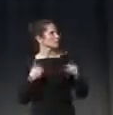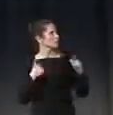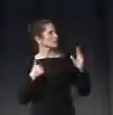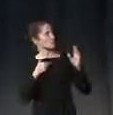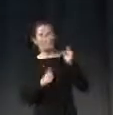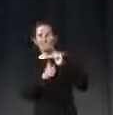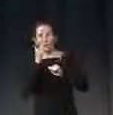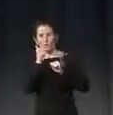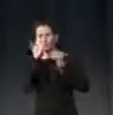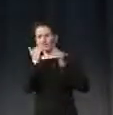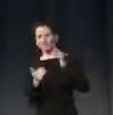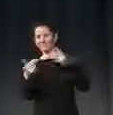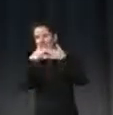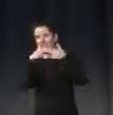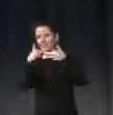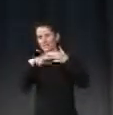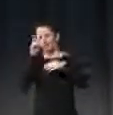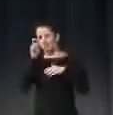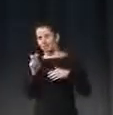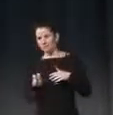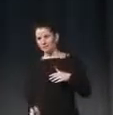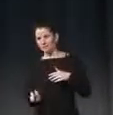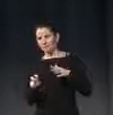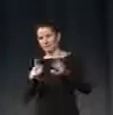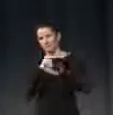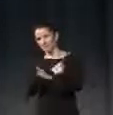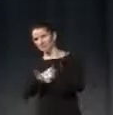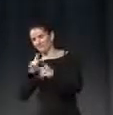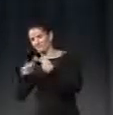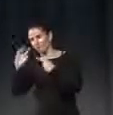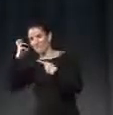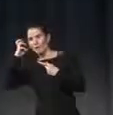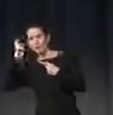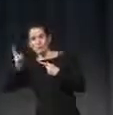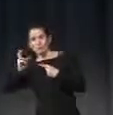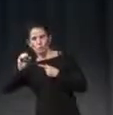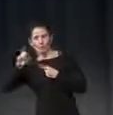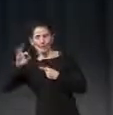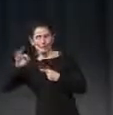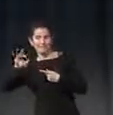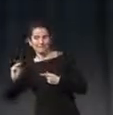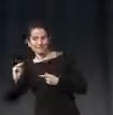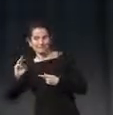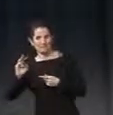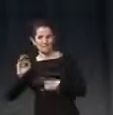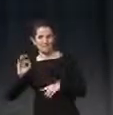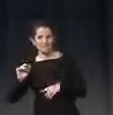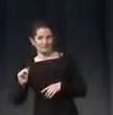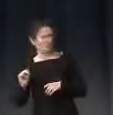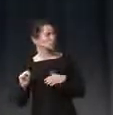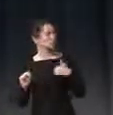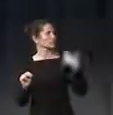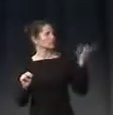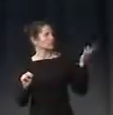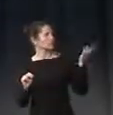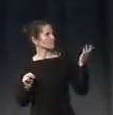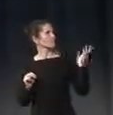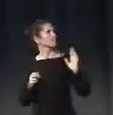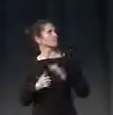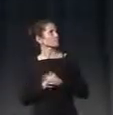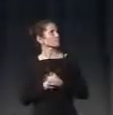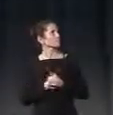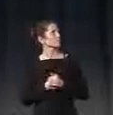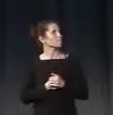with special apologies to any radio historians or FM fans. Experiments with the digital coding of telephone